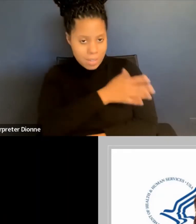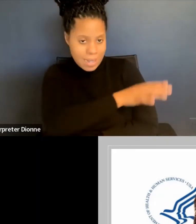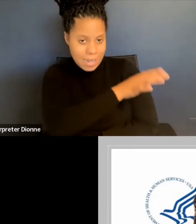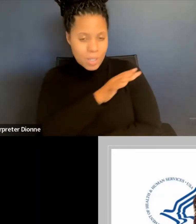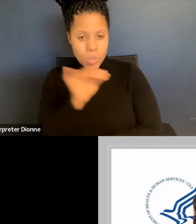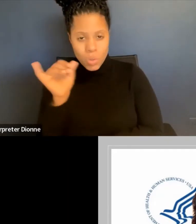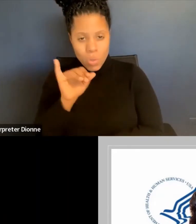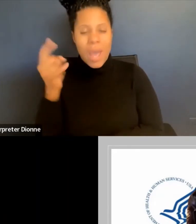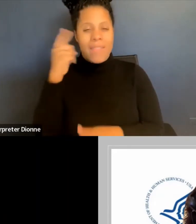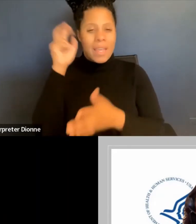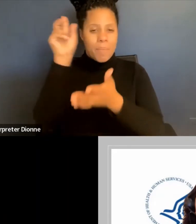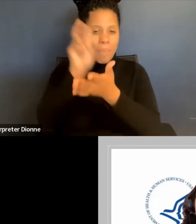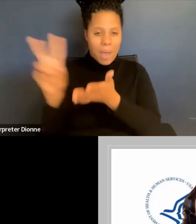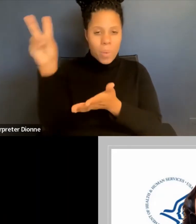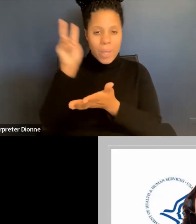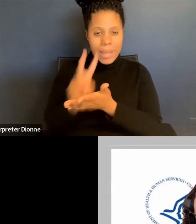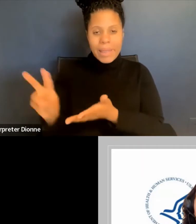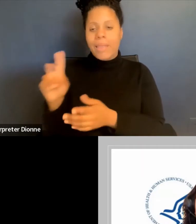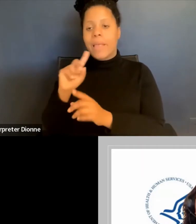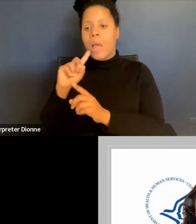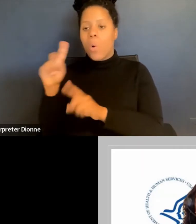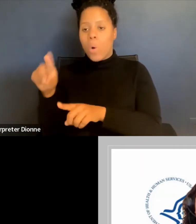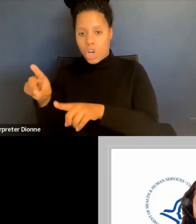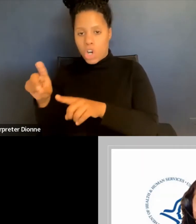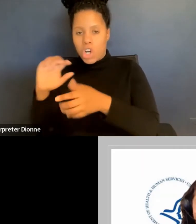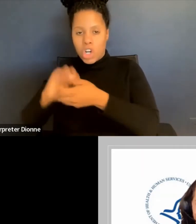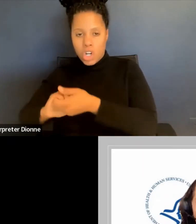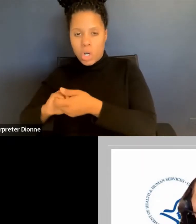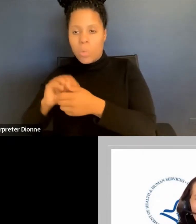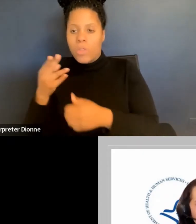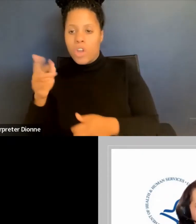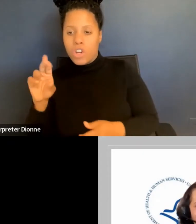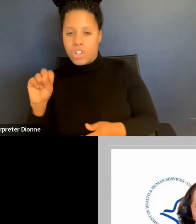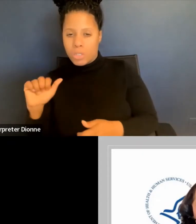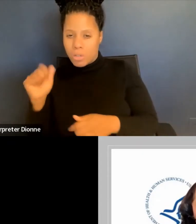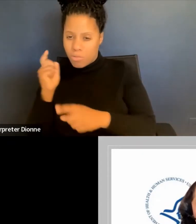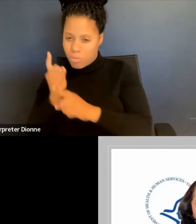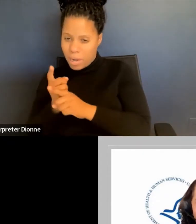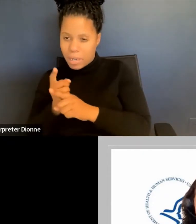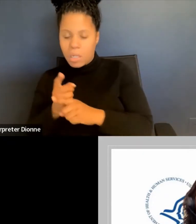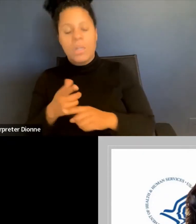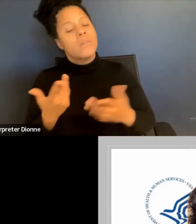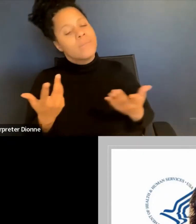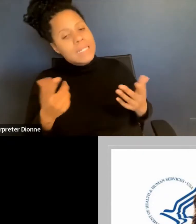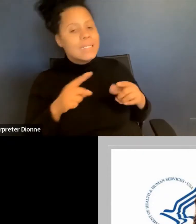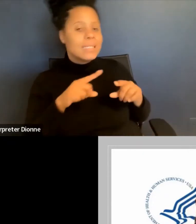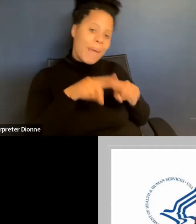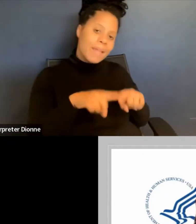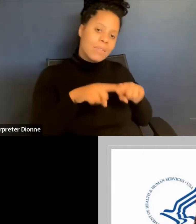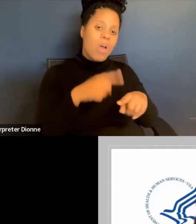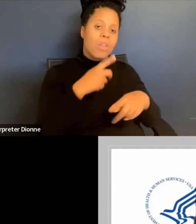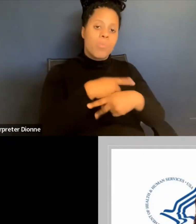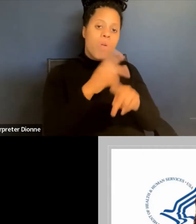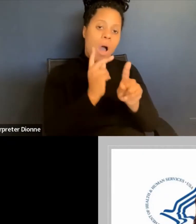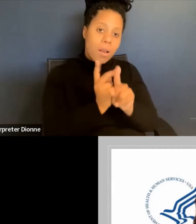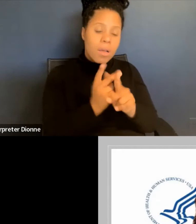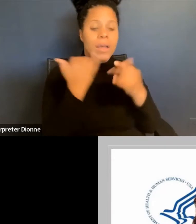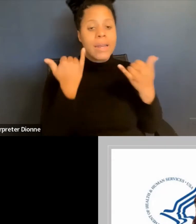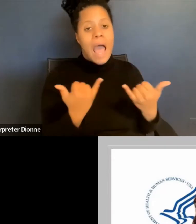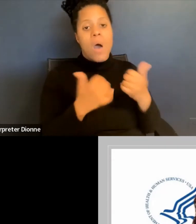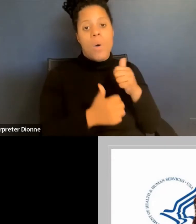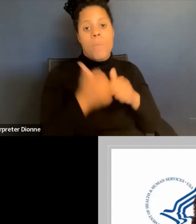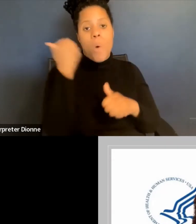getting that right, Michelle? With HRSA? It varies per product. Okay. Yeah, now most of the products are actually on a